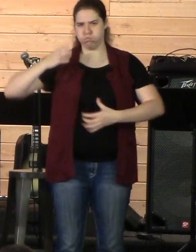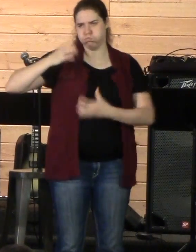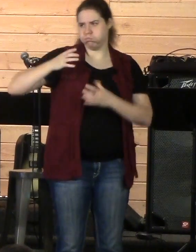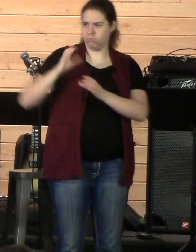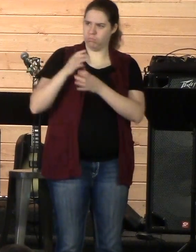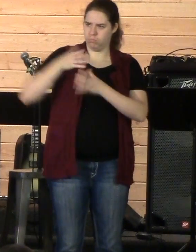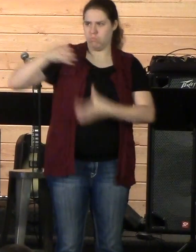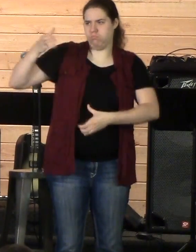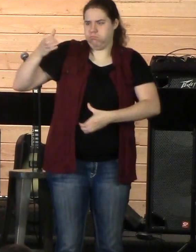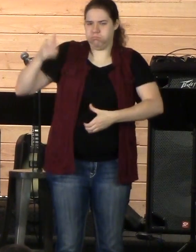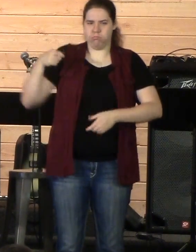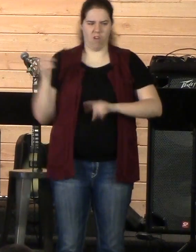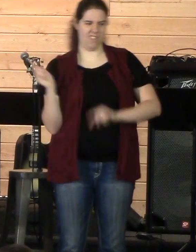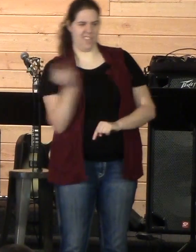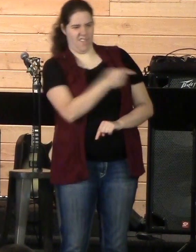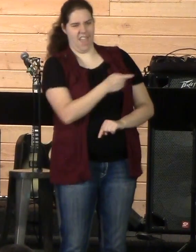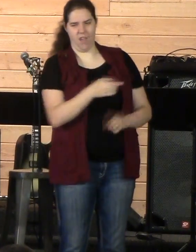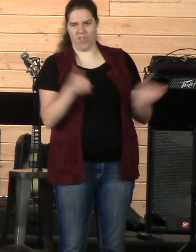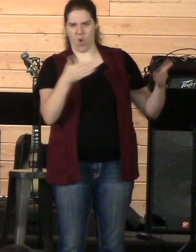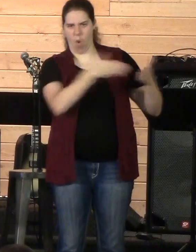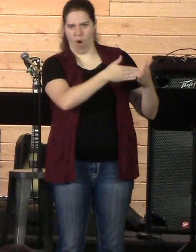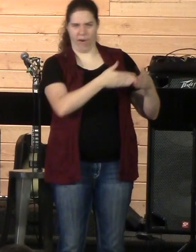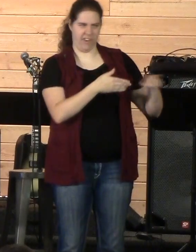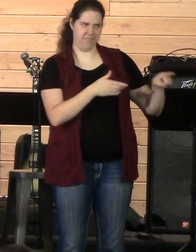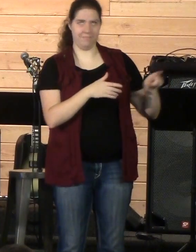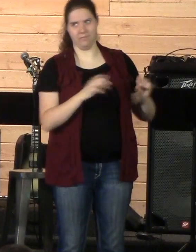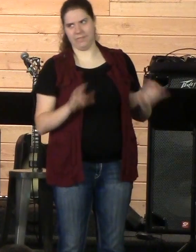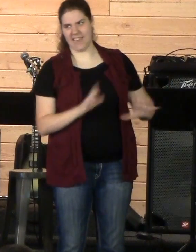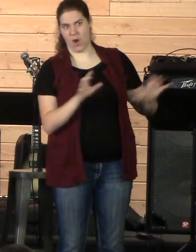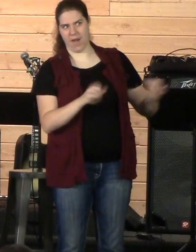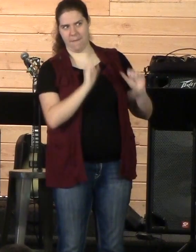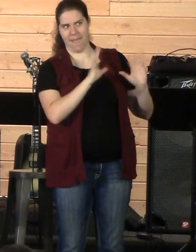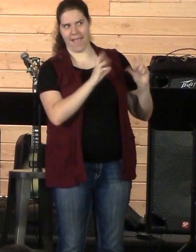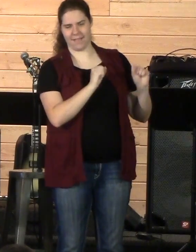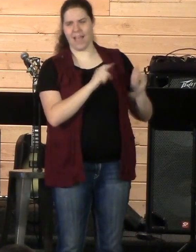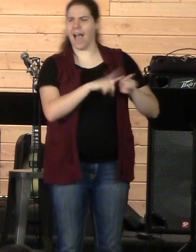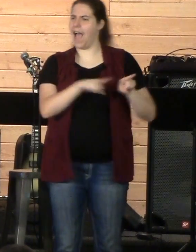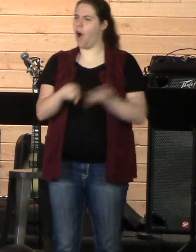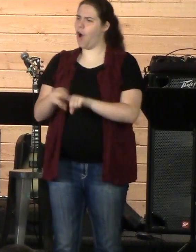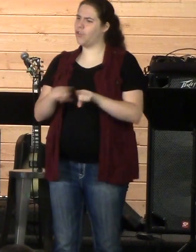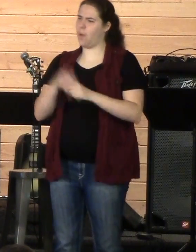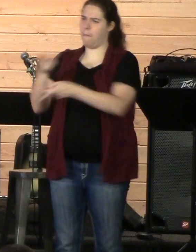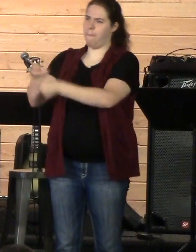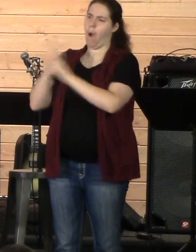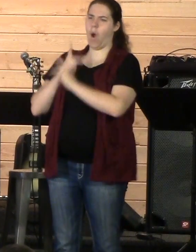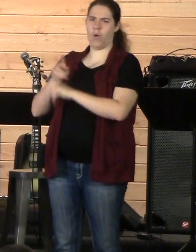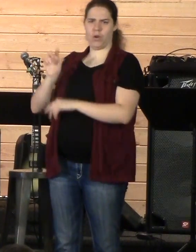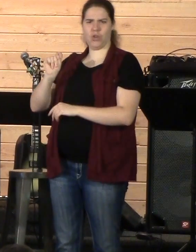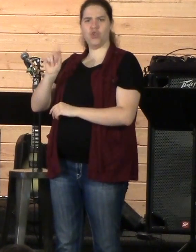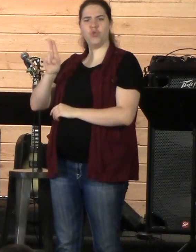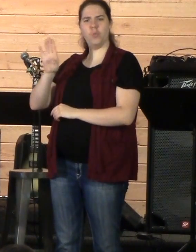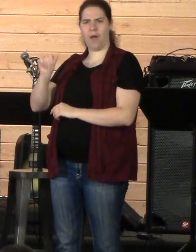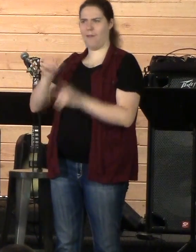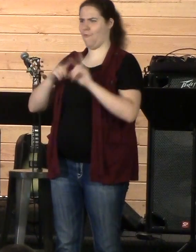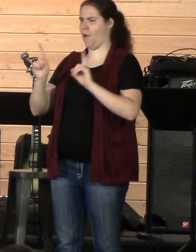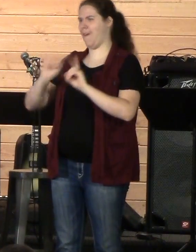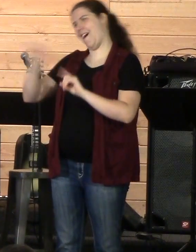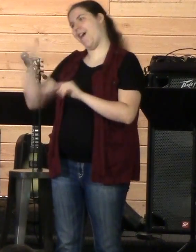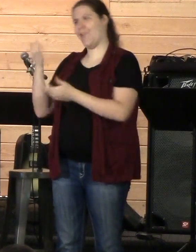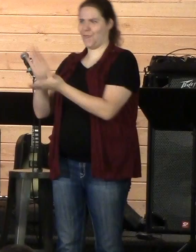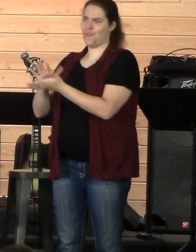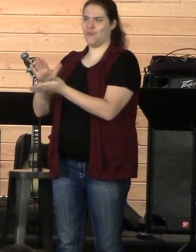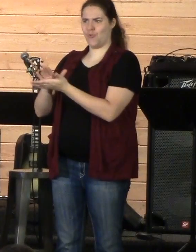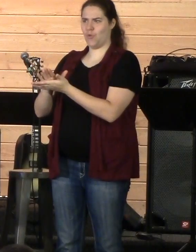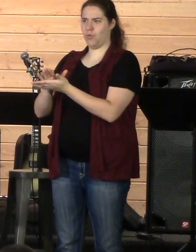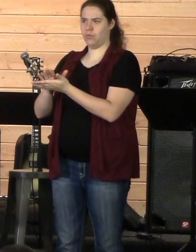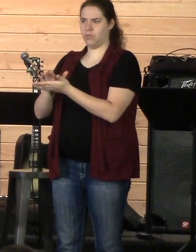It was decorated amazingly, and I had a big tuba that I had borrowed from South Albany band room.